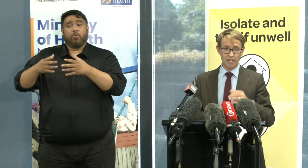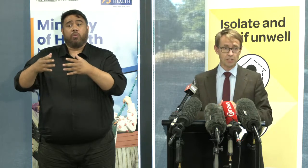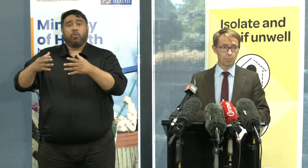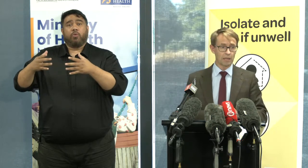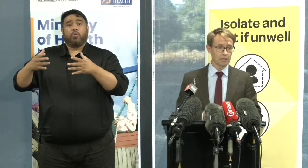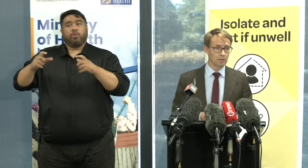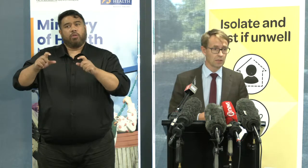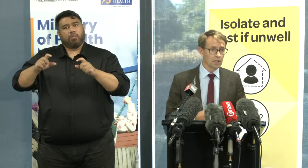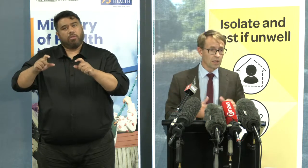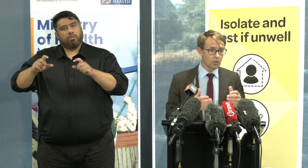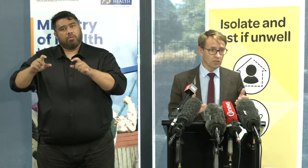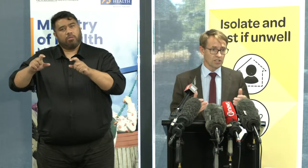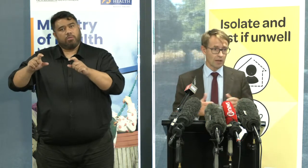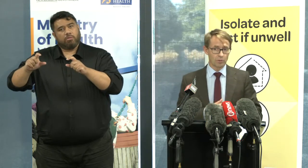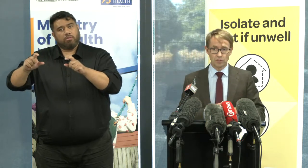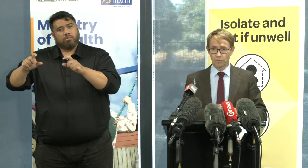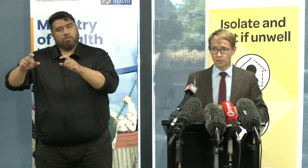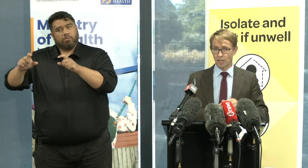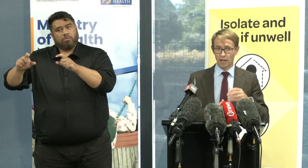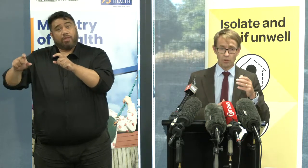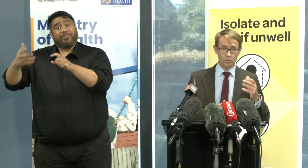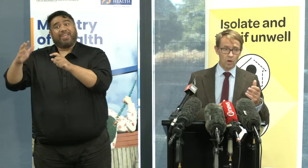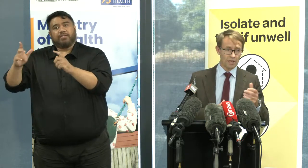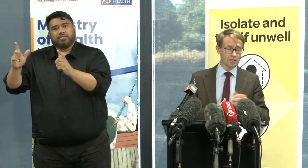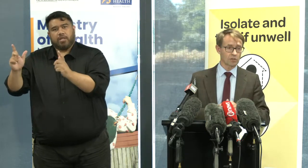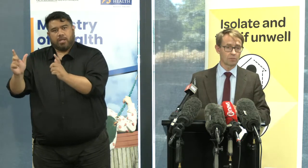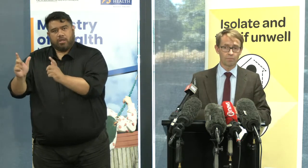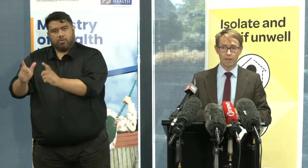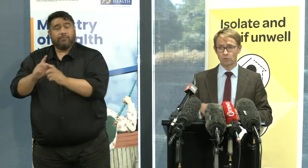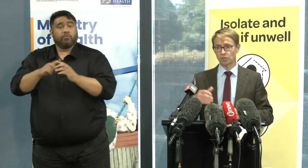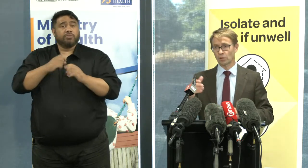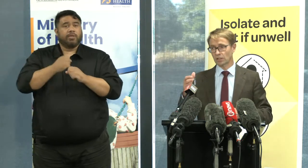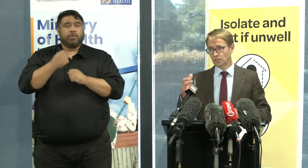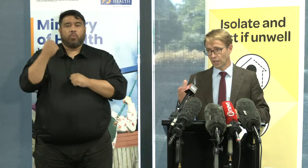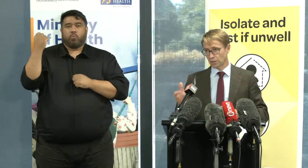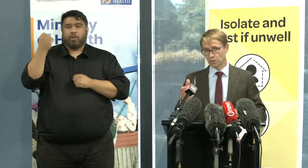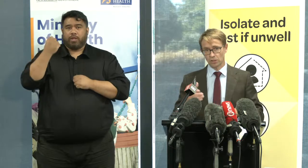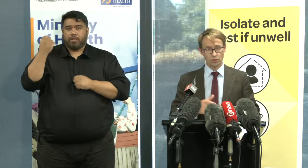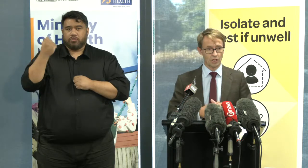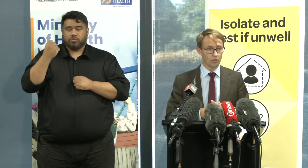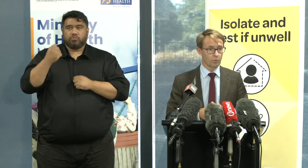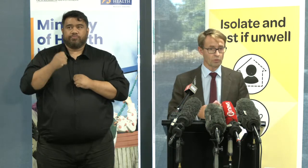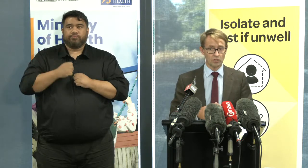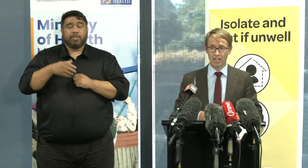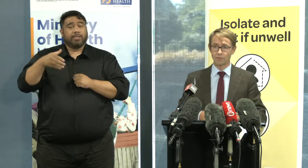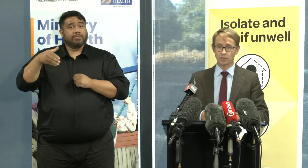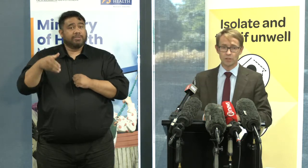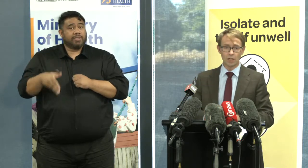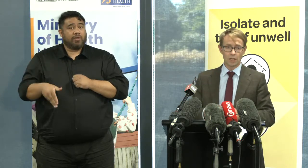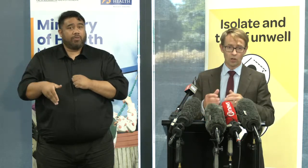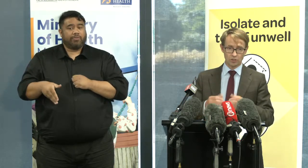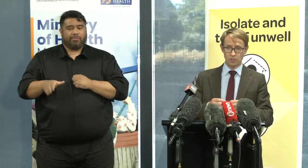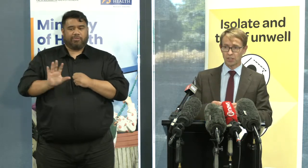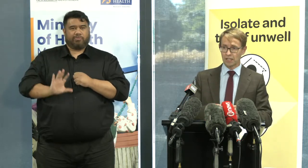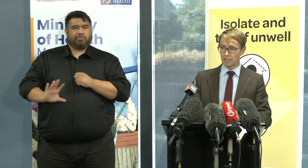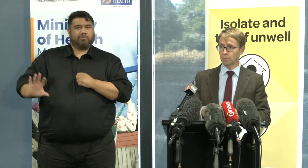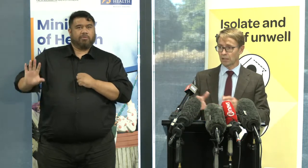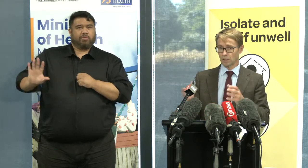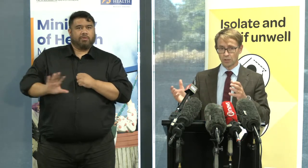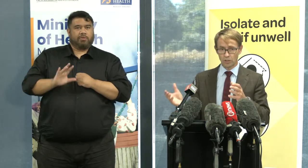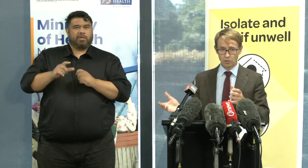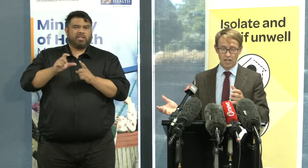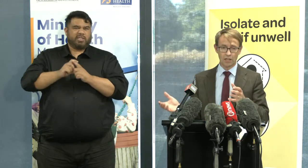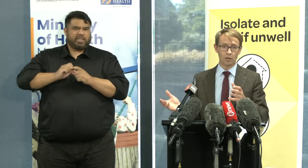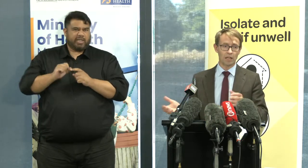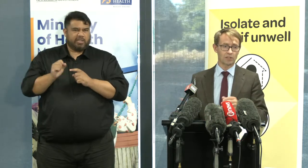more sustained peak. Good examples of this are in the Waikato and also our Southern District Health Board, which covers not just Dunedin